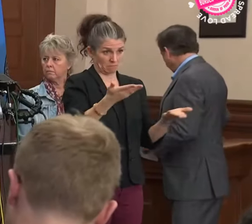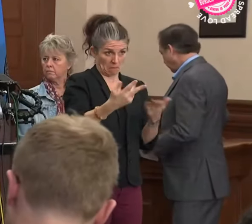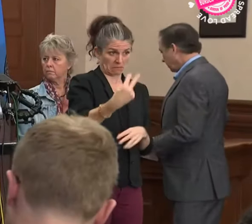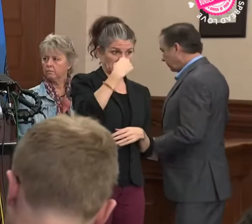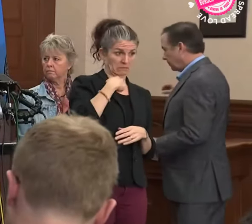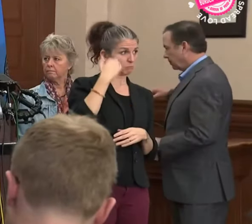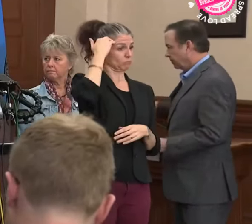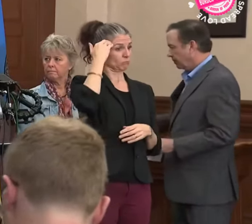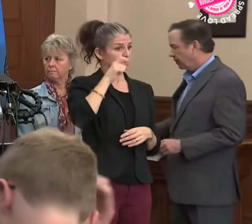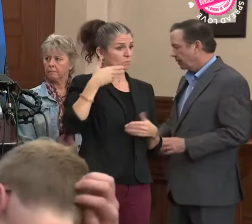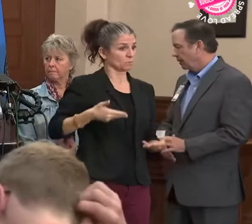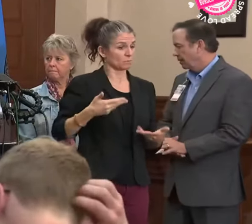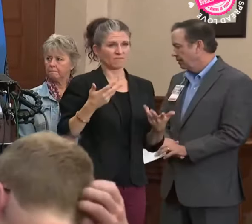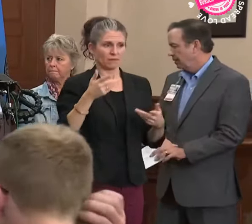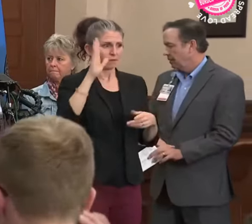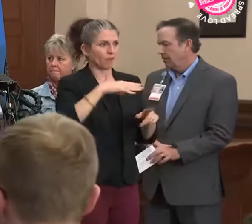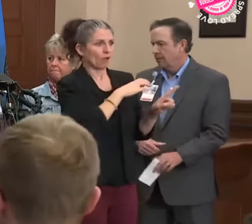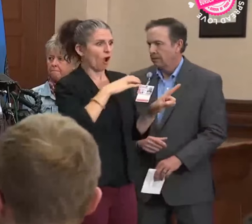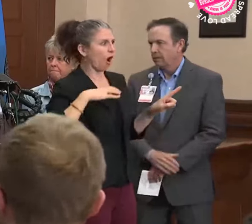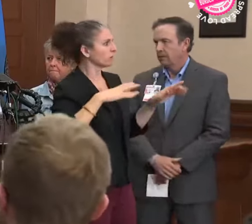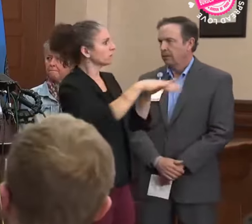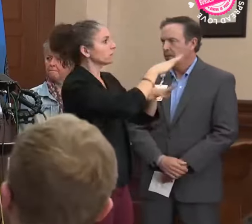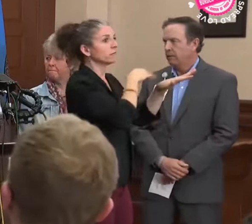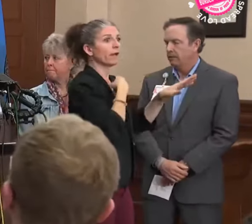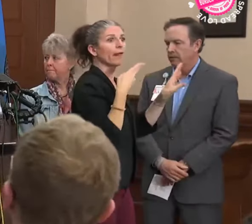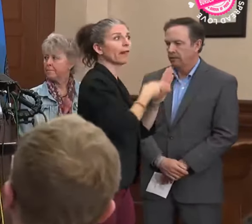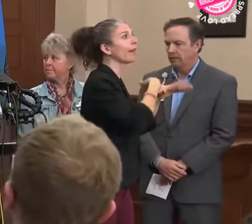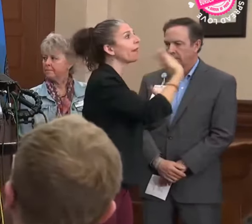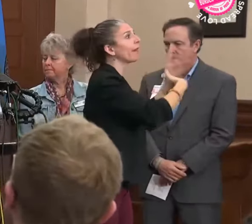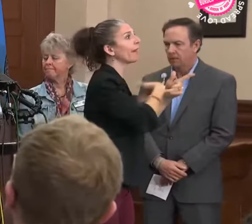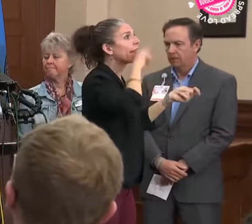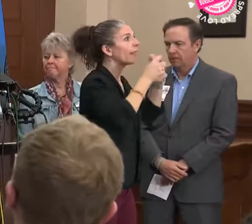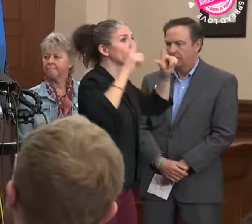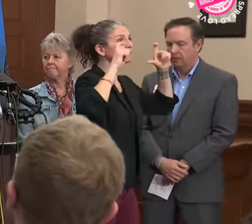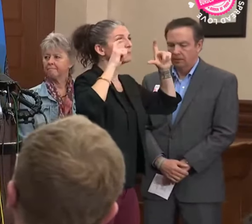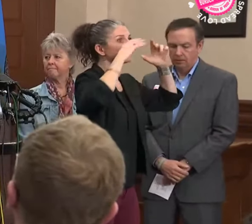been so crazy lately. I haven't gotten a haircut in months. So